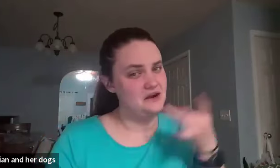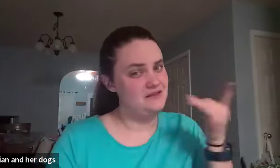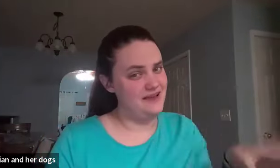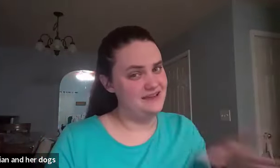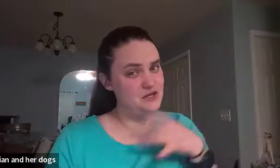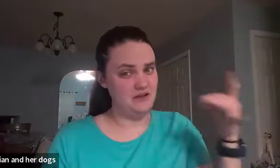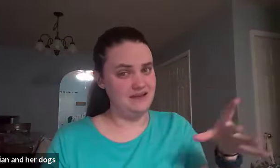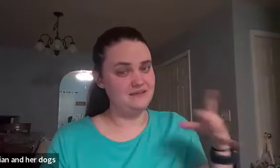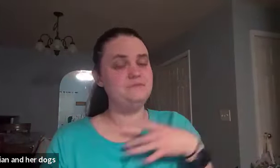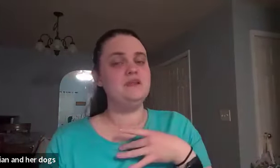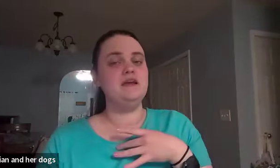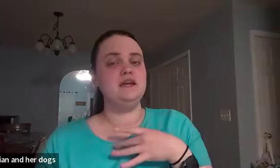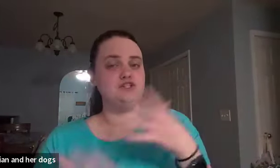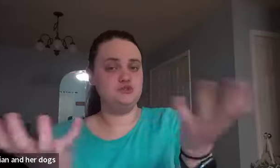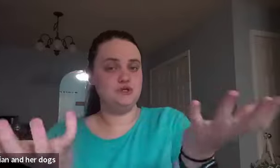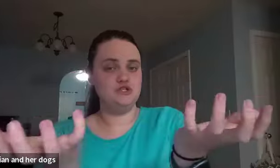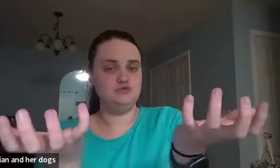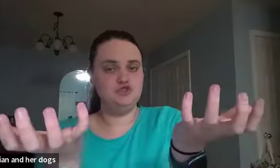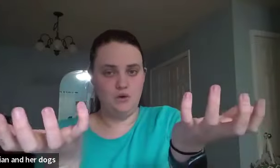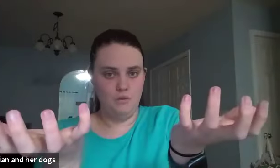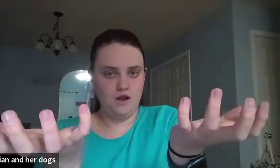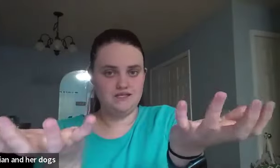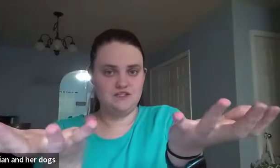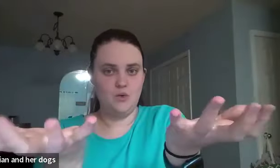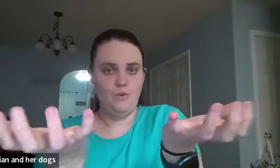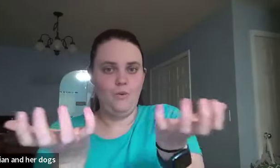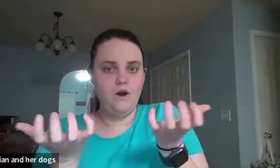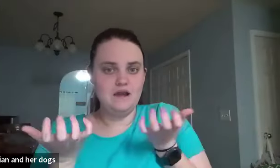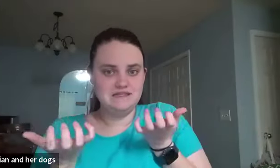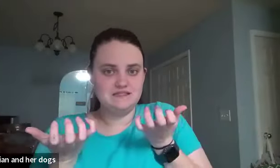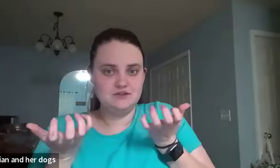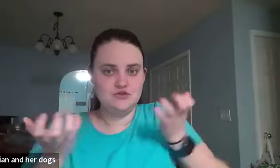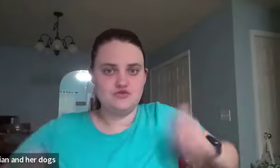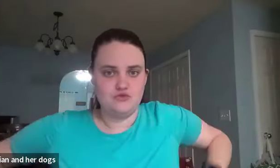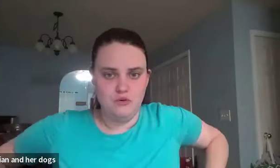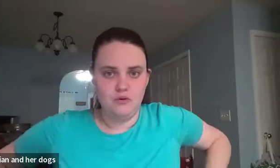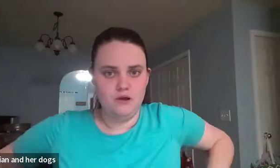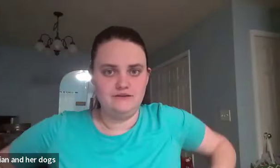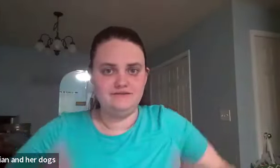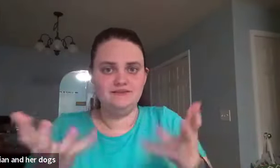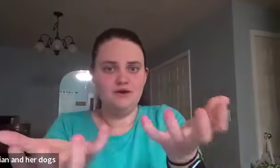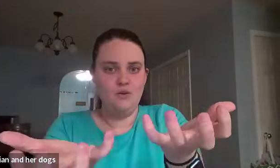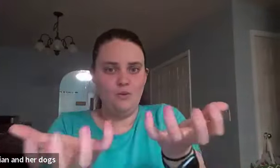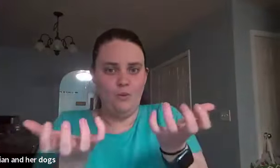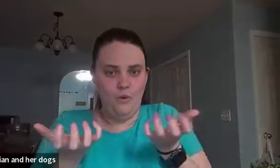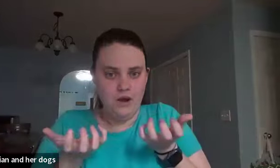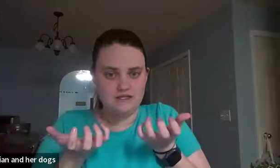our like and don't like is you can do don't want. So want, throw it away.